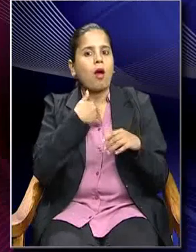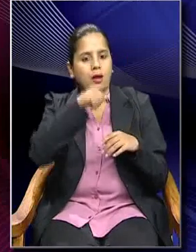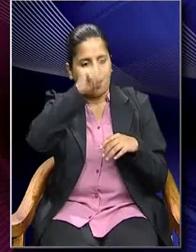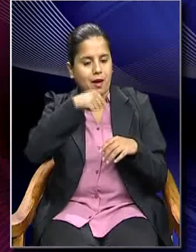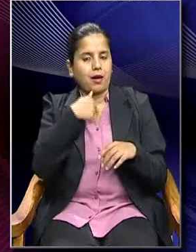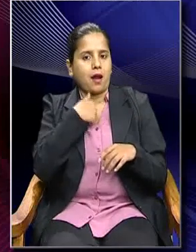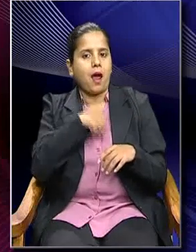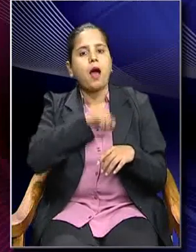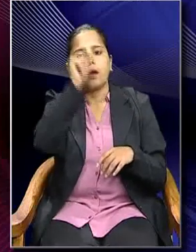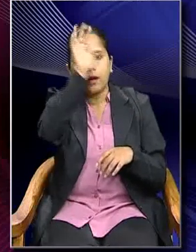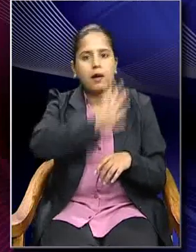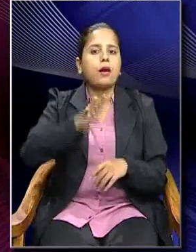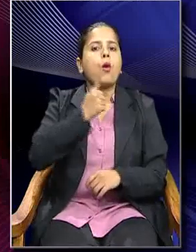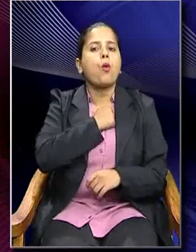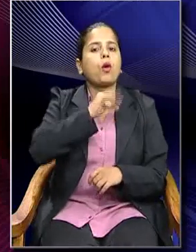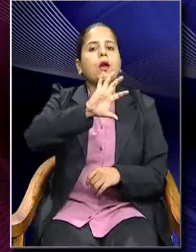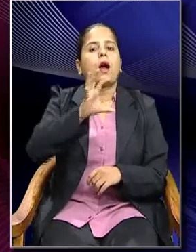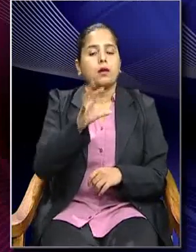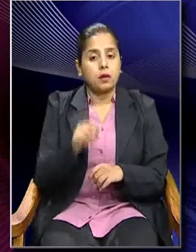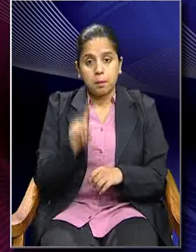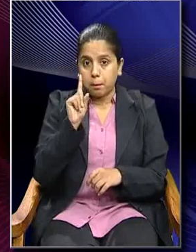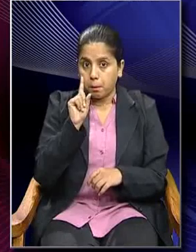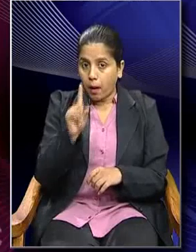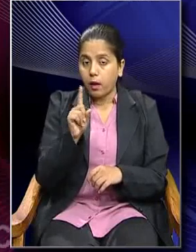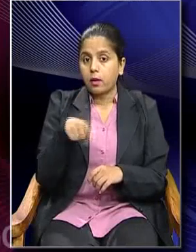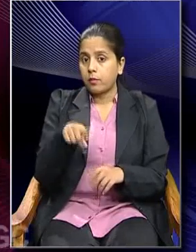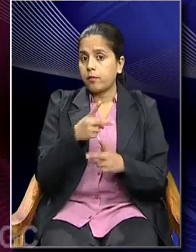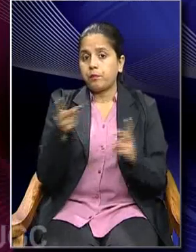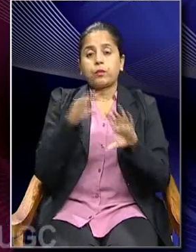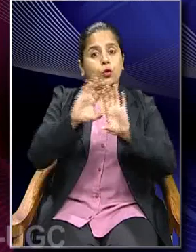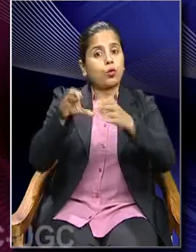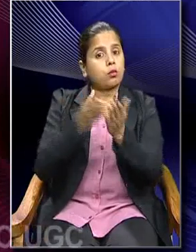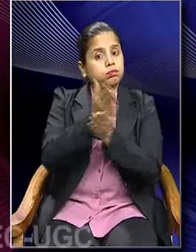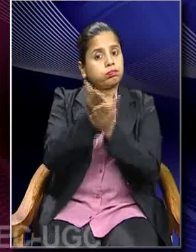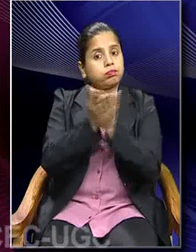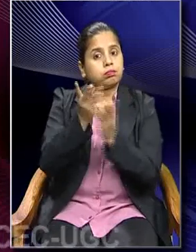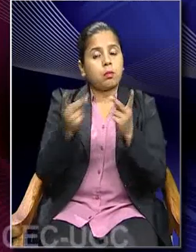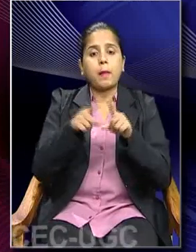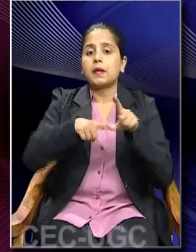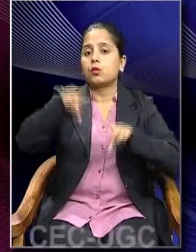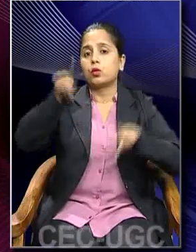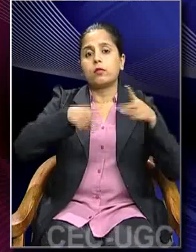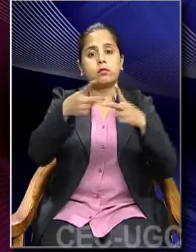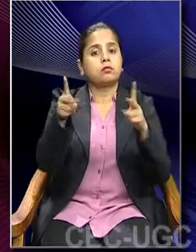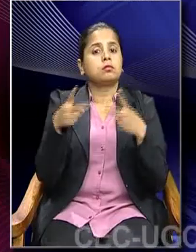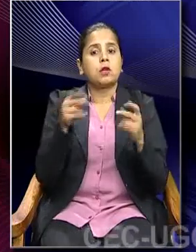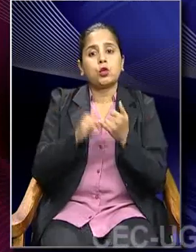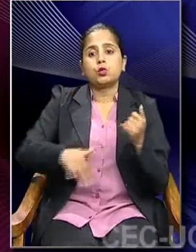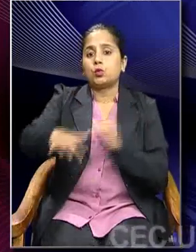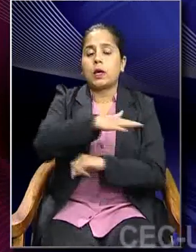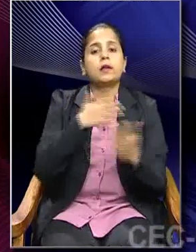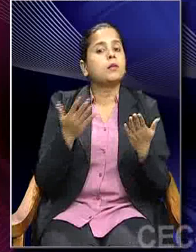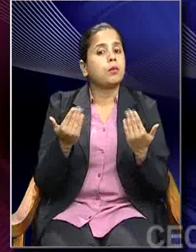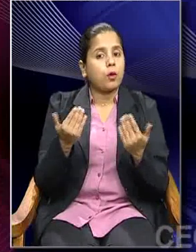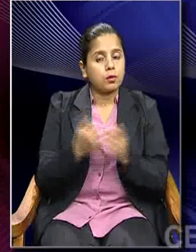a nation. However, the types of groups that exist may differ from society to society. So,